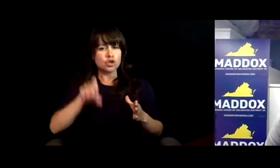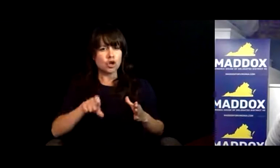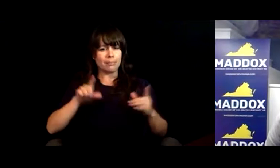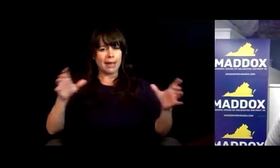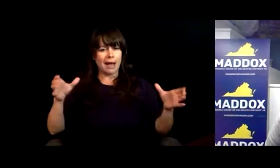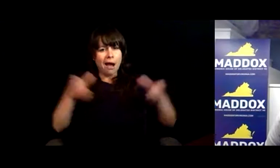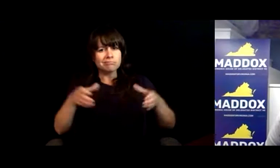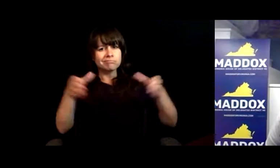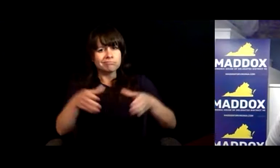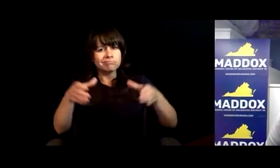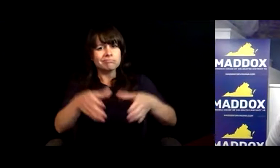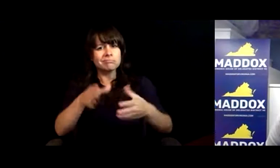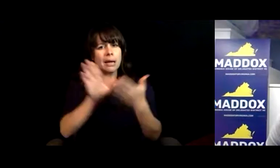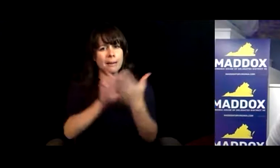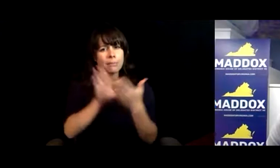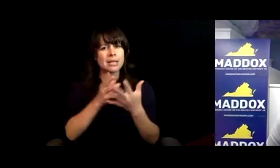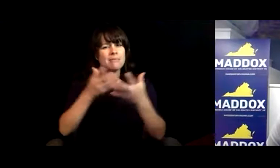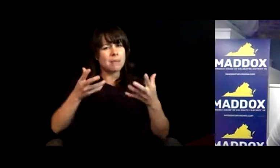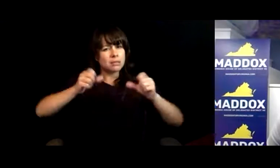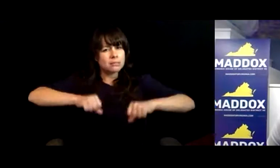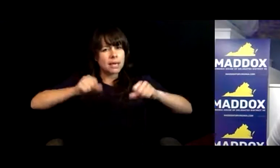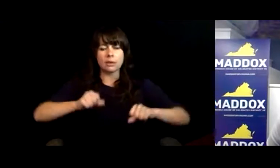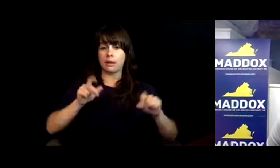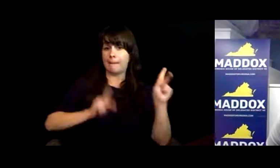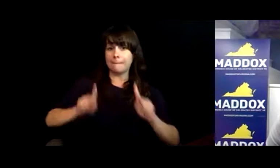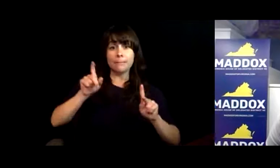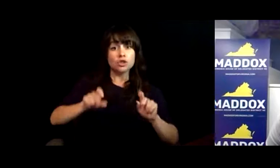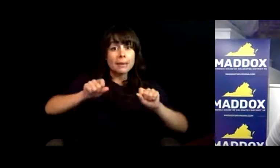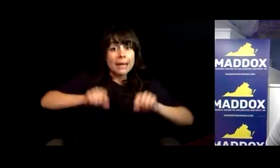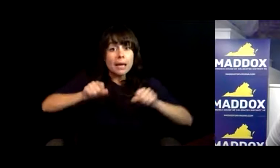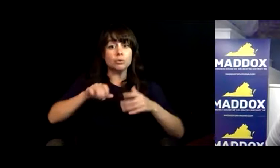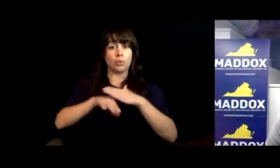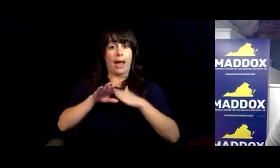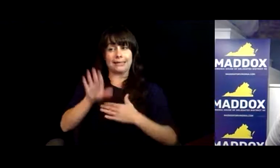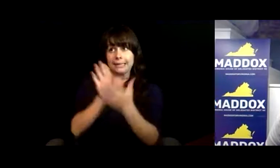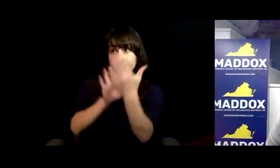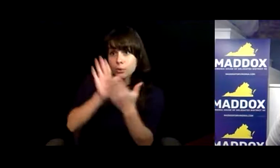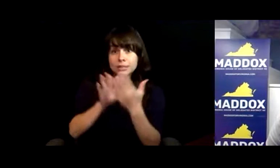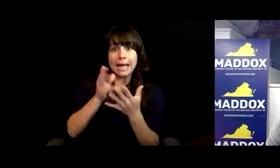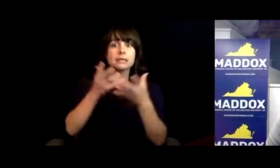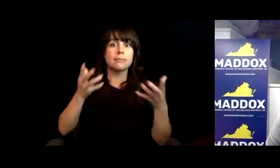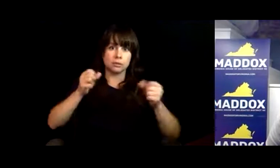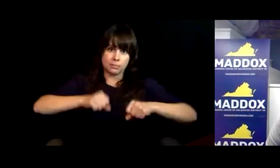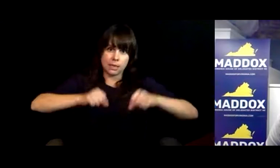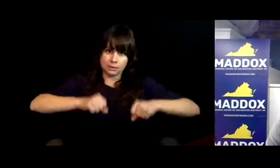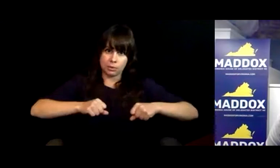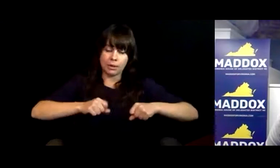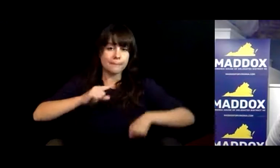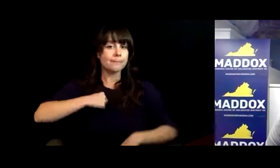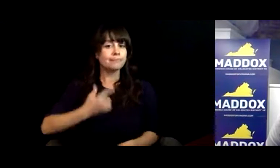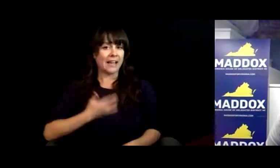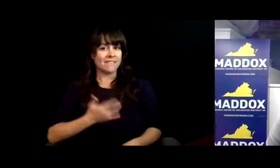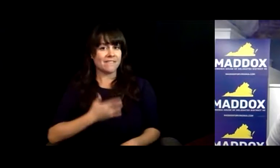possible. And I think that people should be able to access them in person as much as possible. I think that